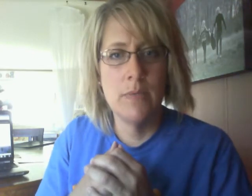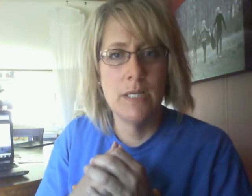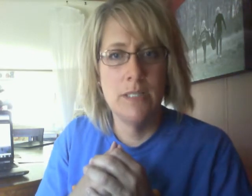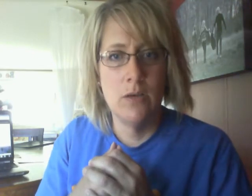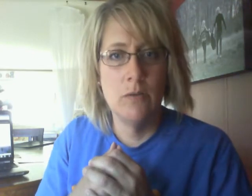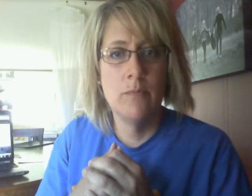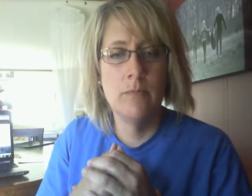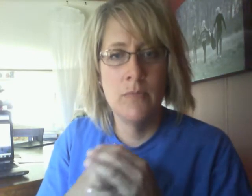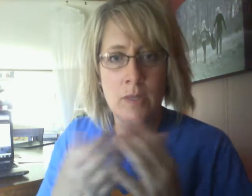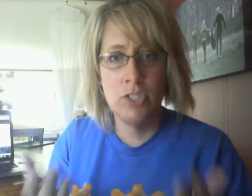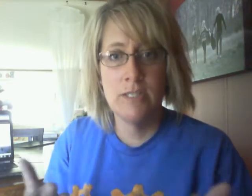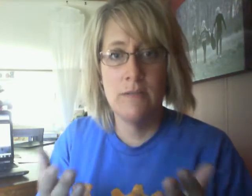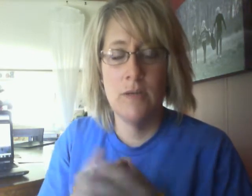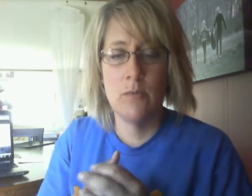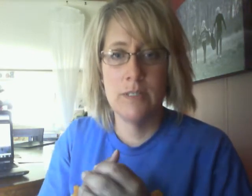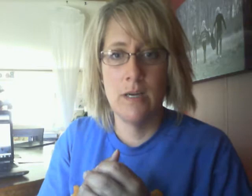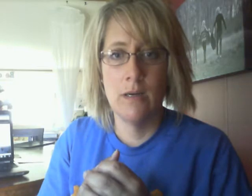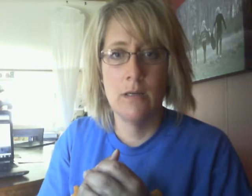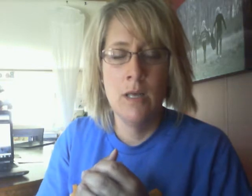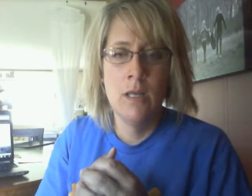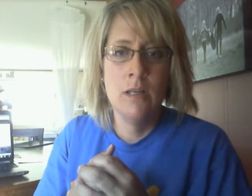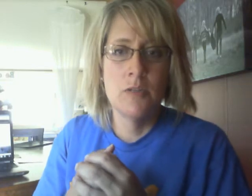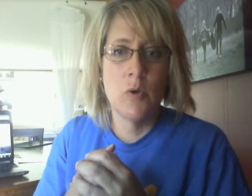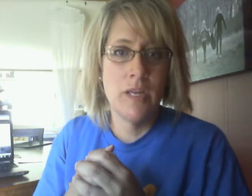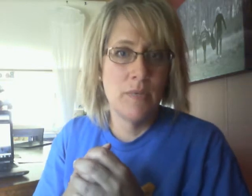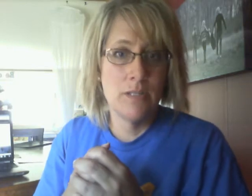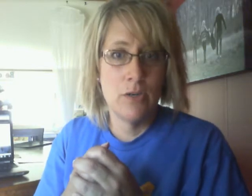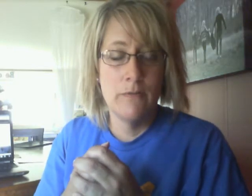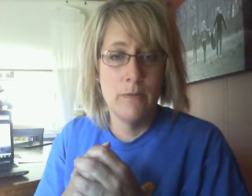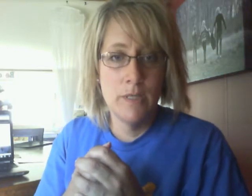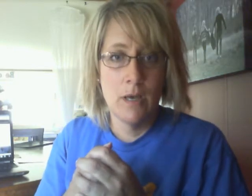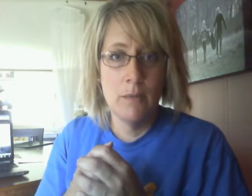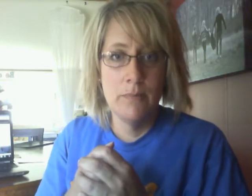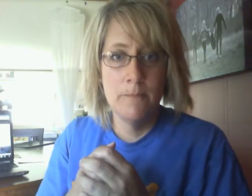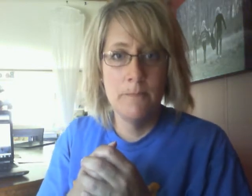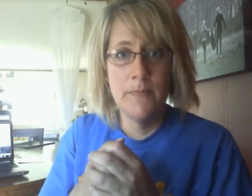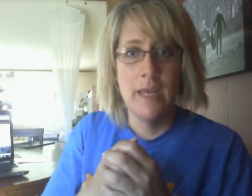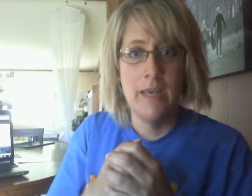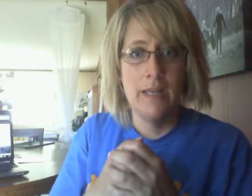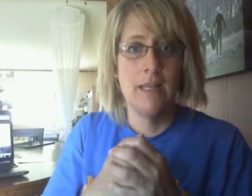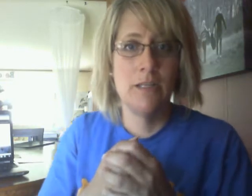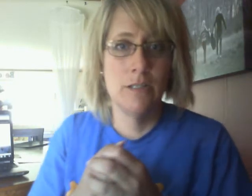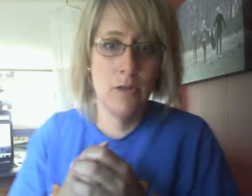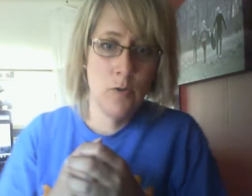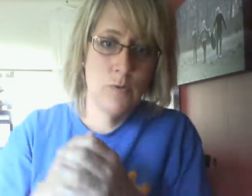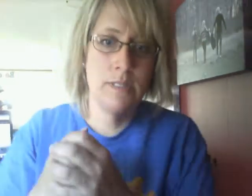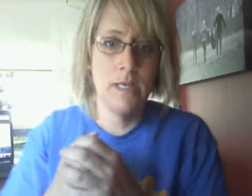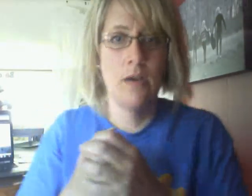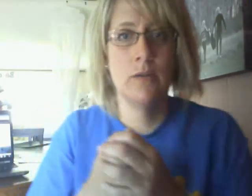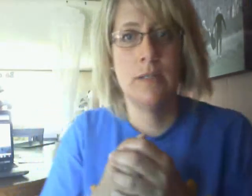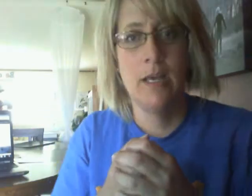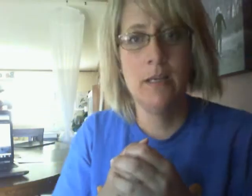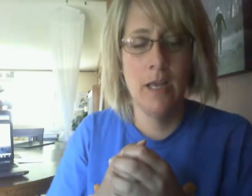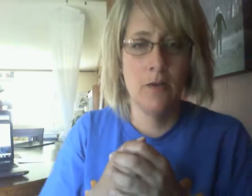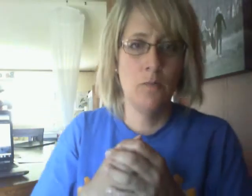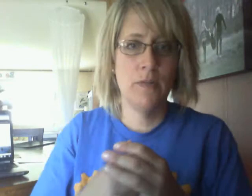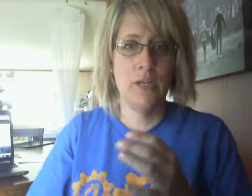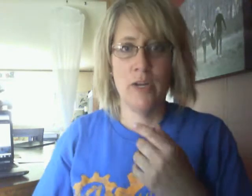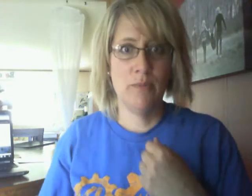big deal. The gist of it was there. So again, I'm going to start it from the top and let you see how it's done, and hopefully you're able to